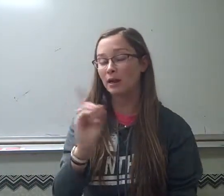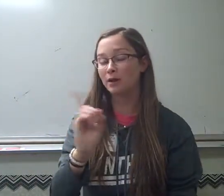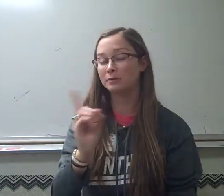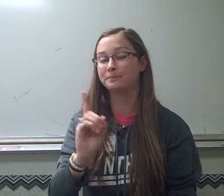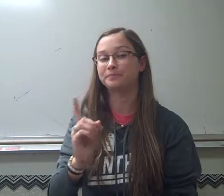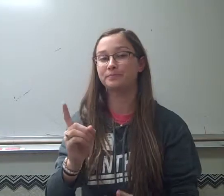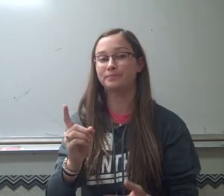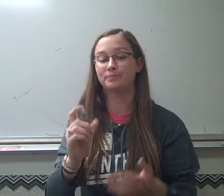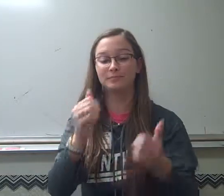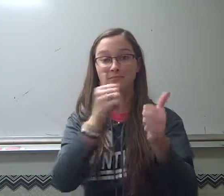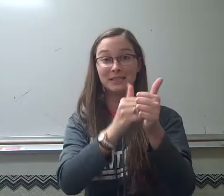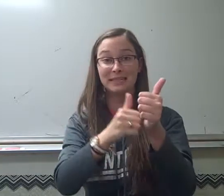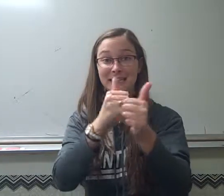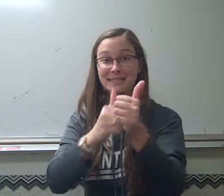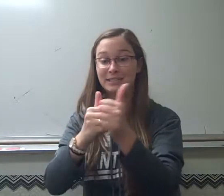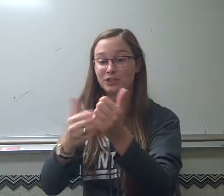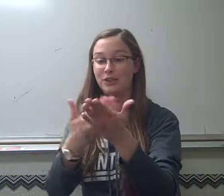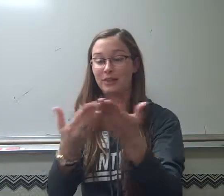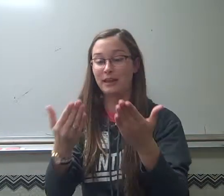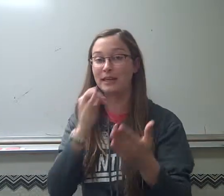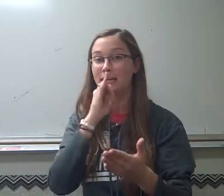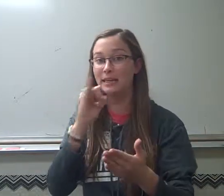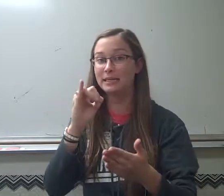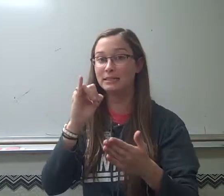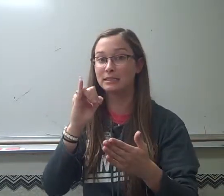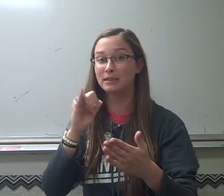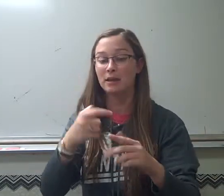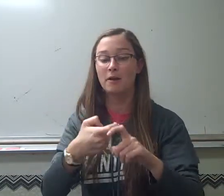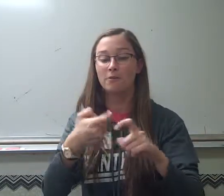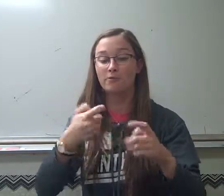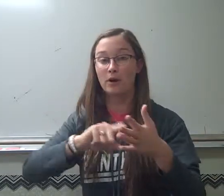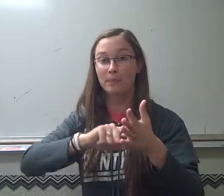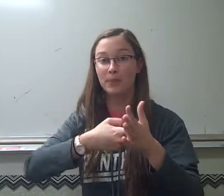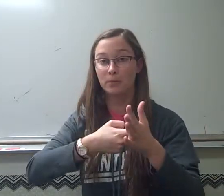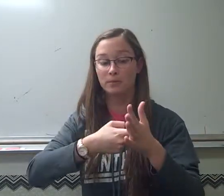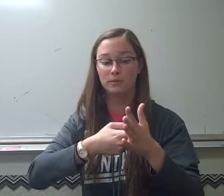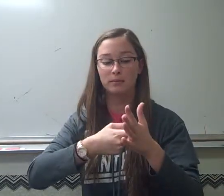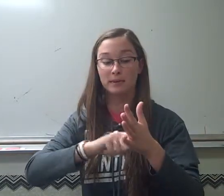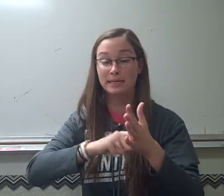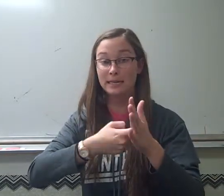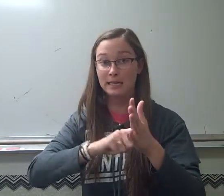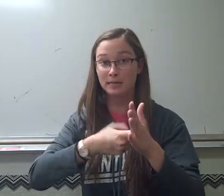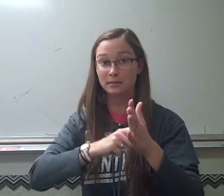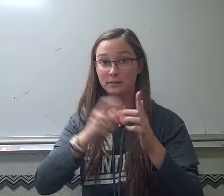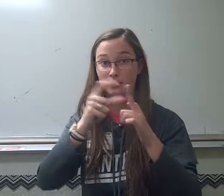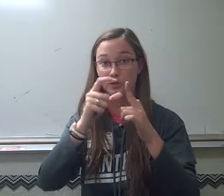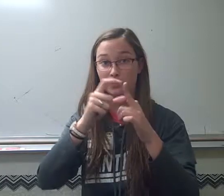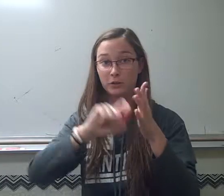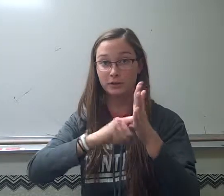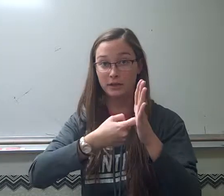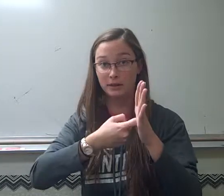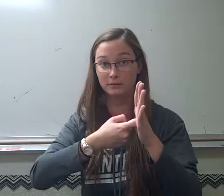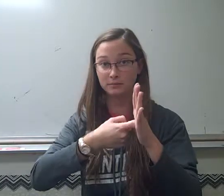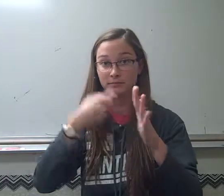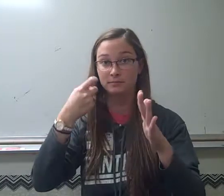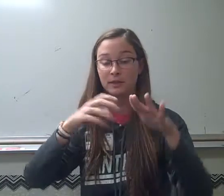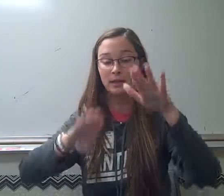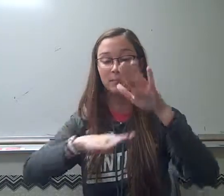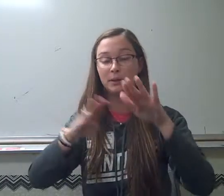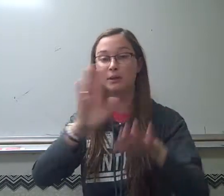where each thing is from the key, your word key, below